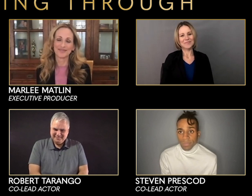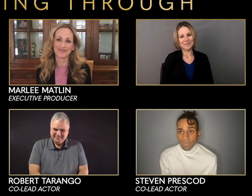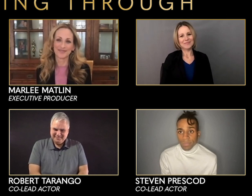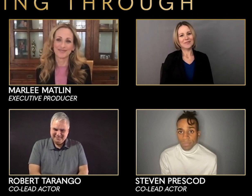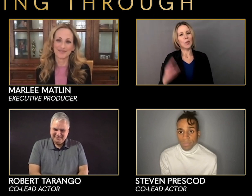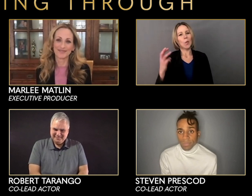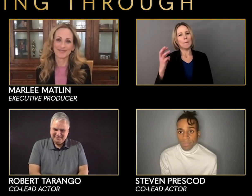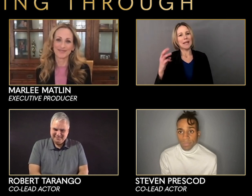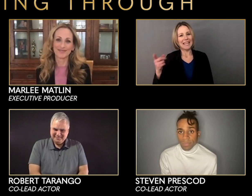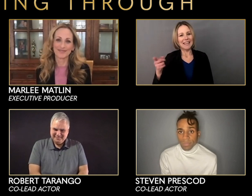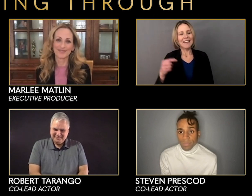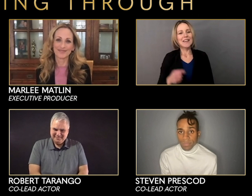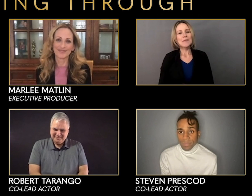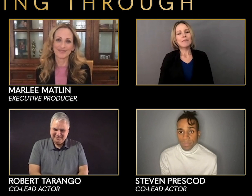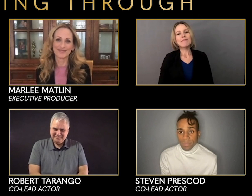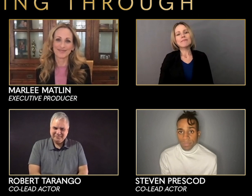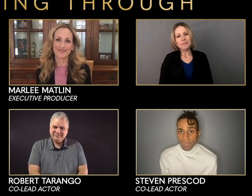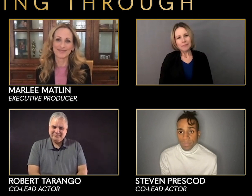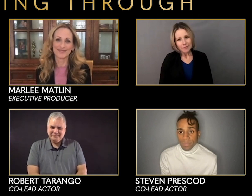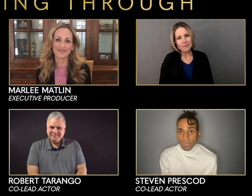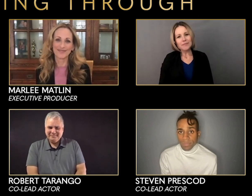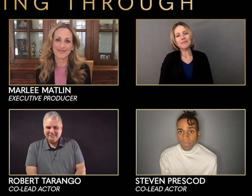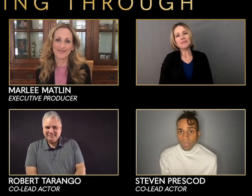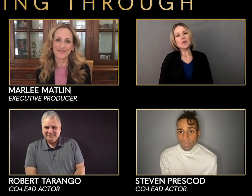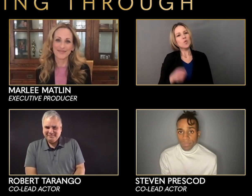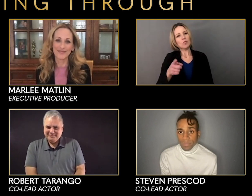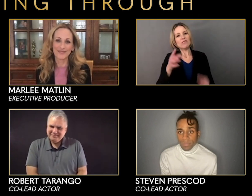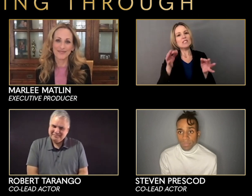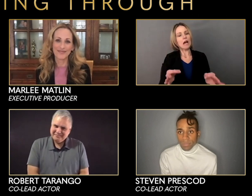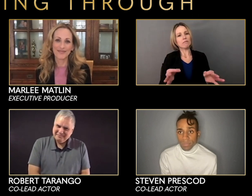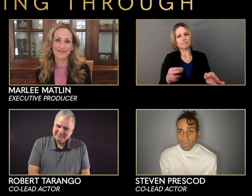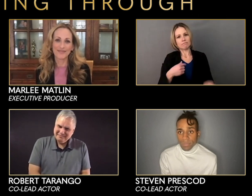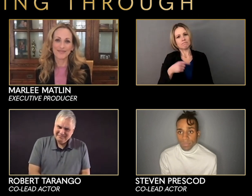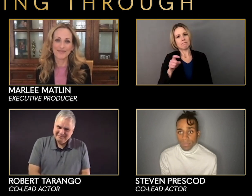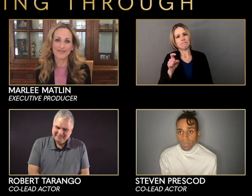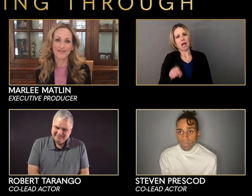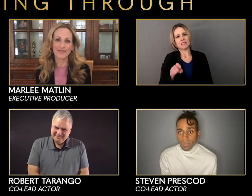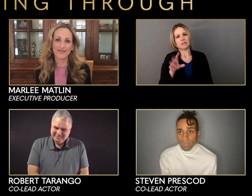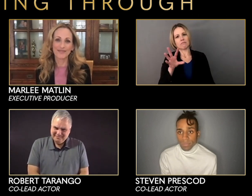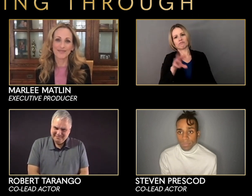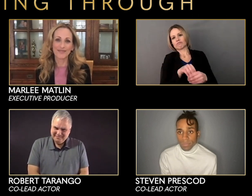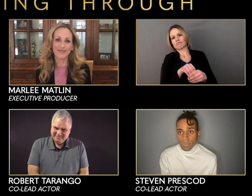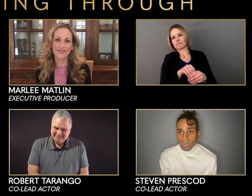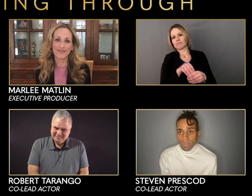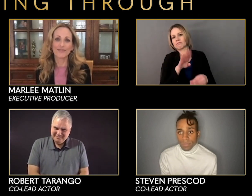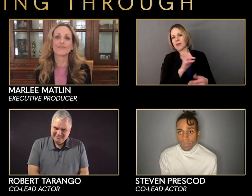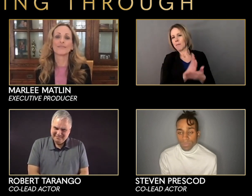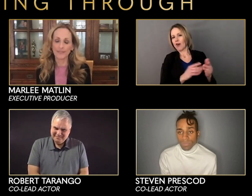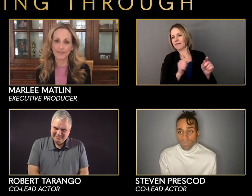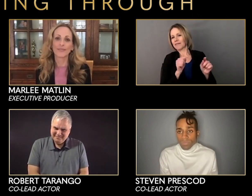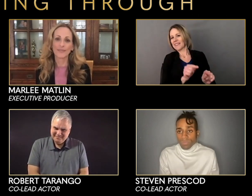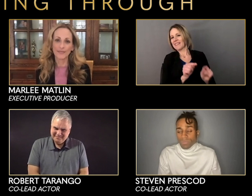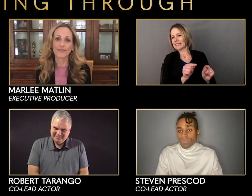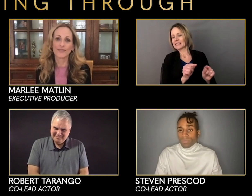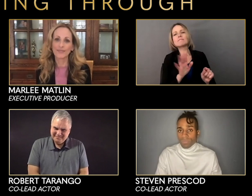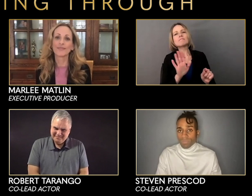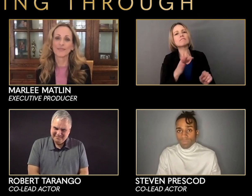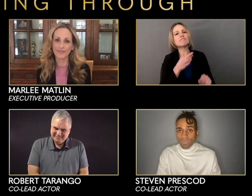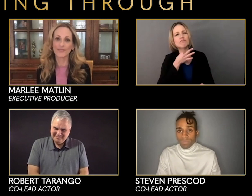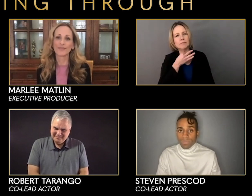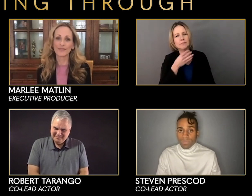And so you decided I have to be part of this. What's the thing